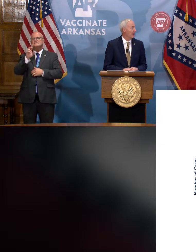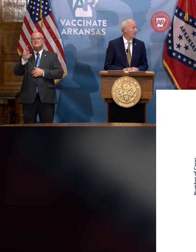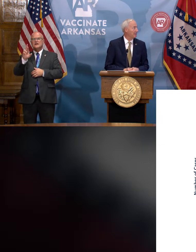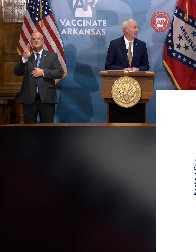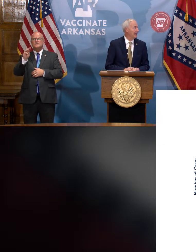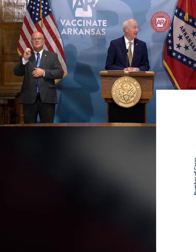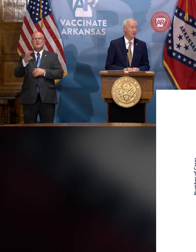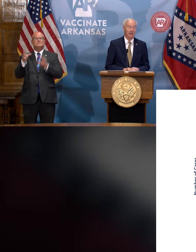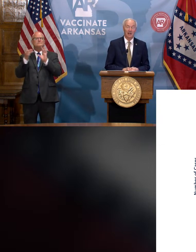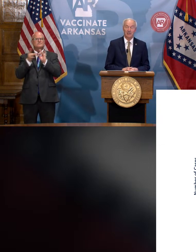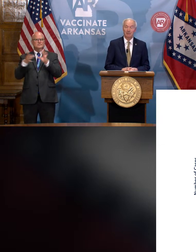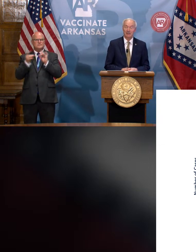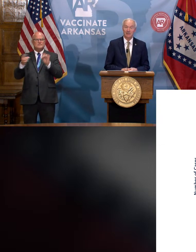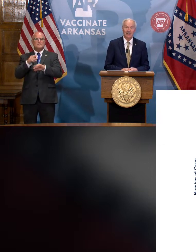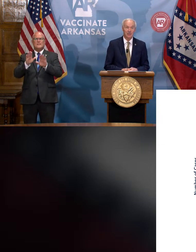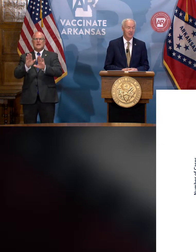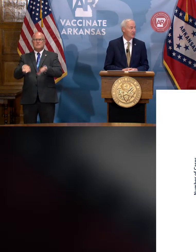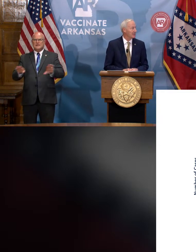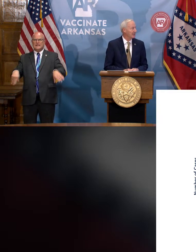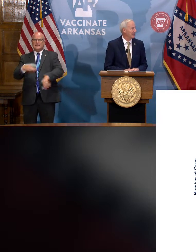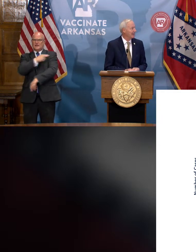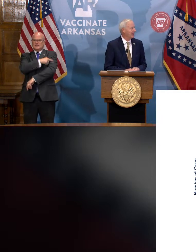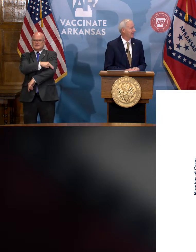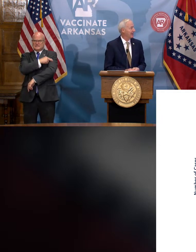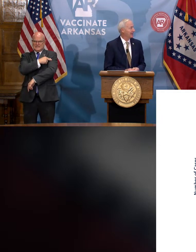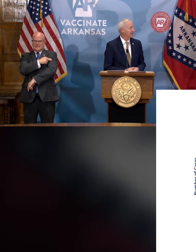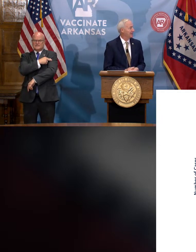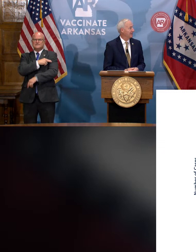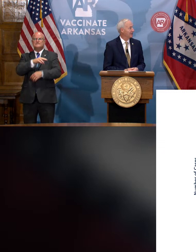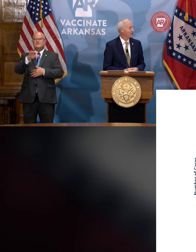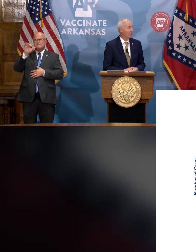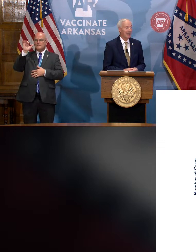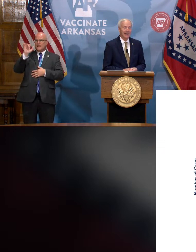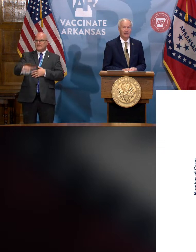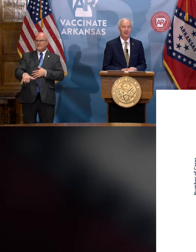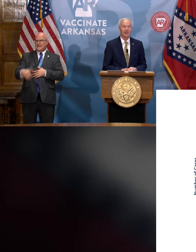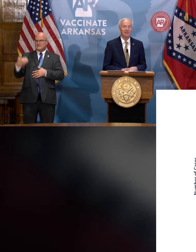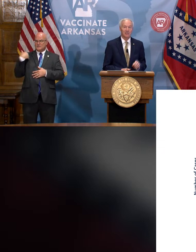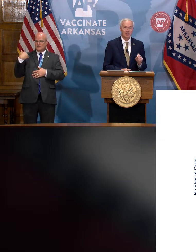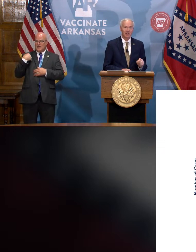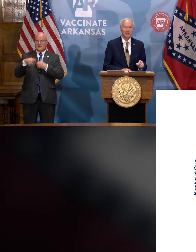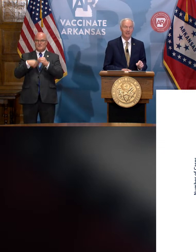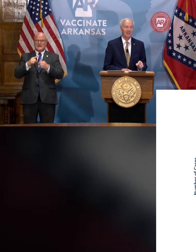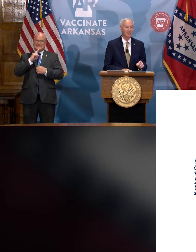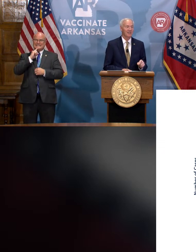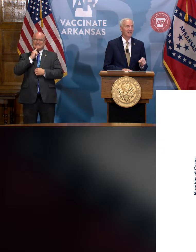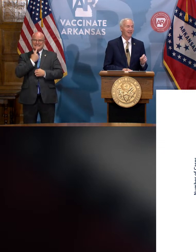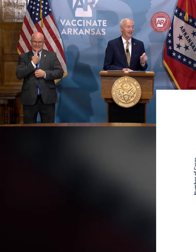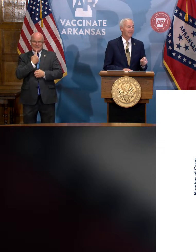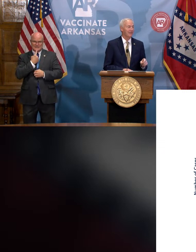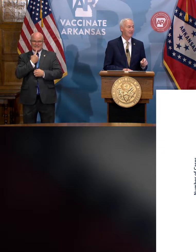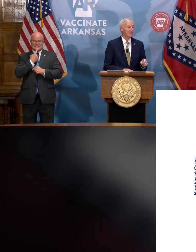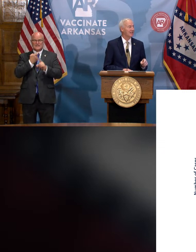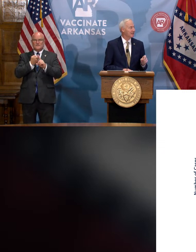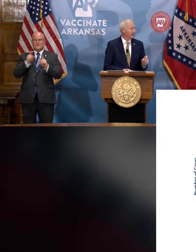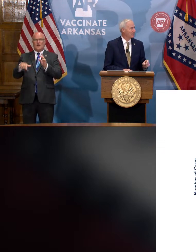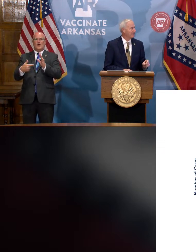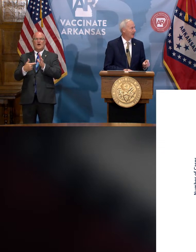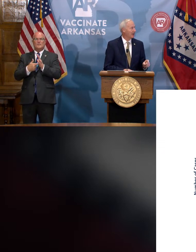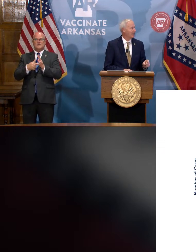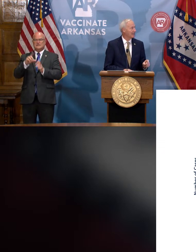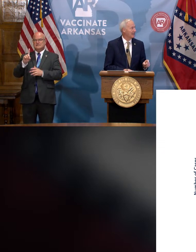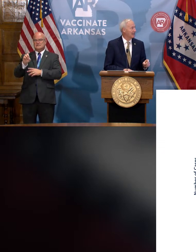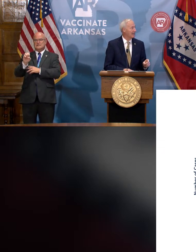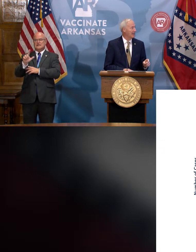and talk about pediatric hospitalizations. That is a reminder of the seriousness of this